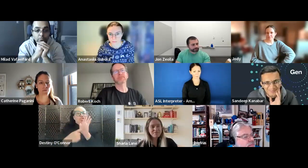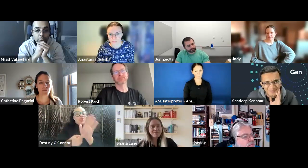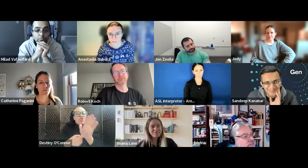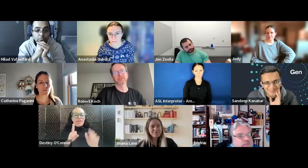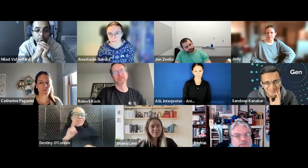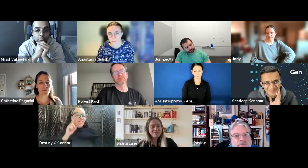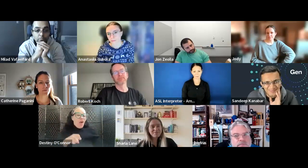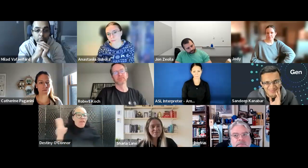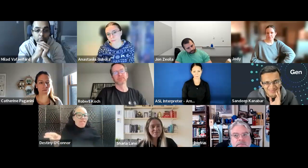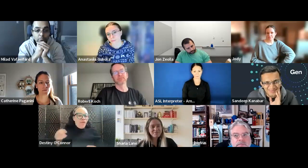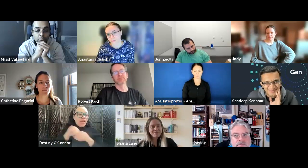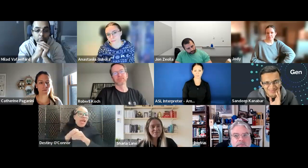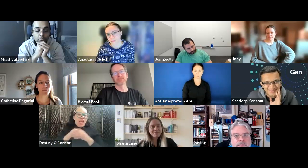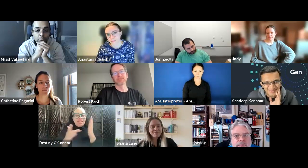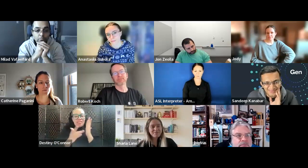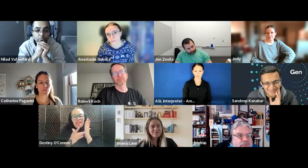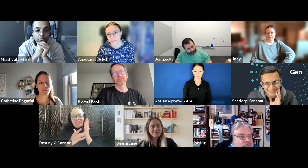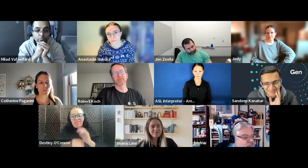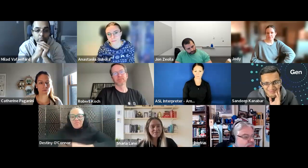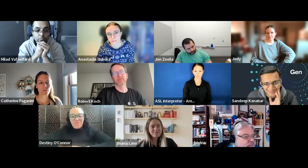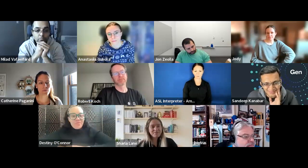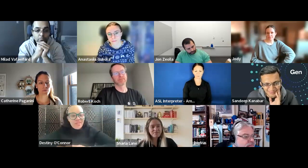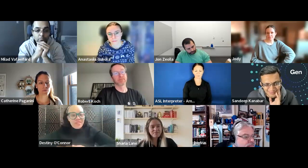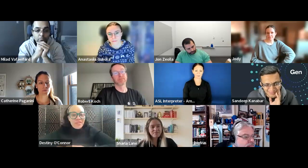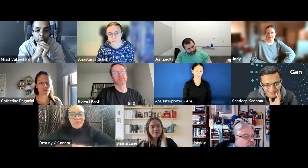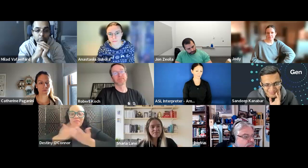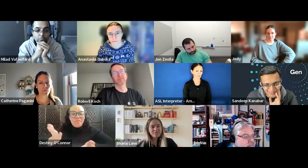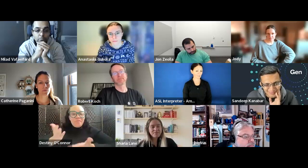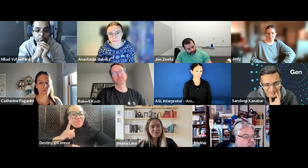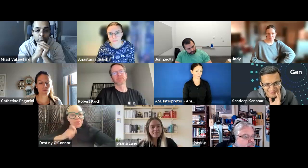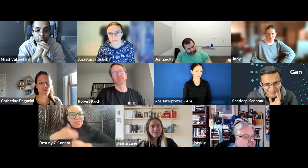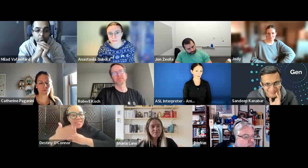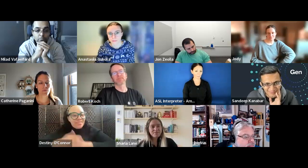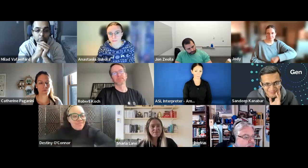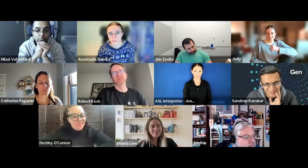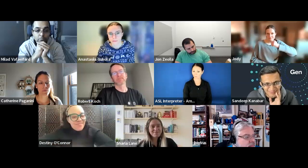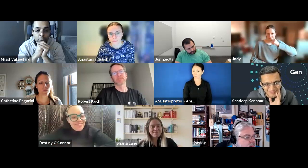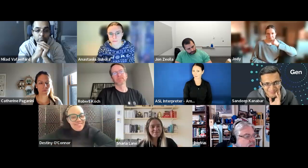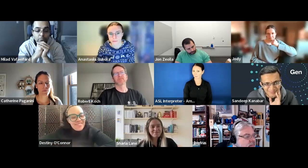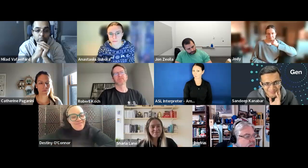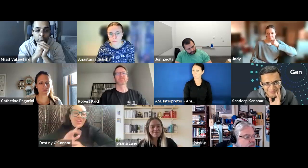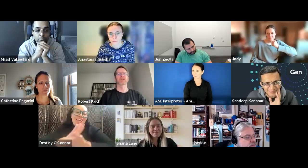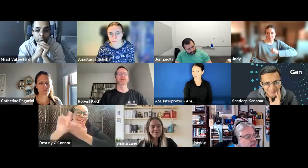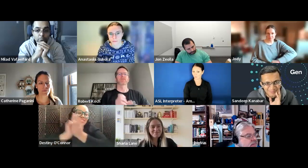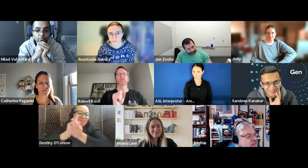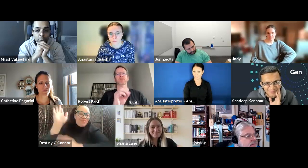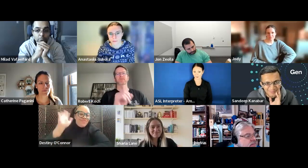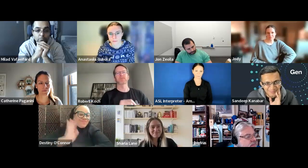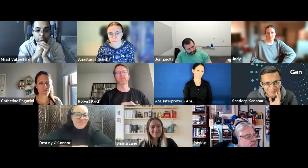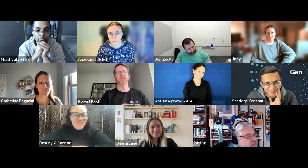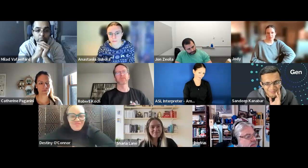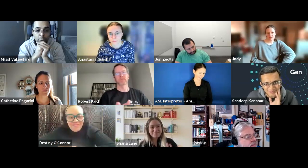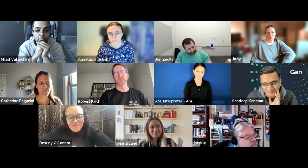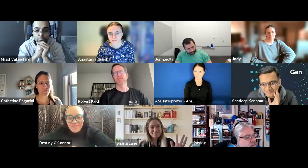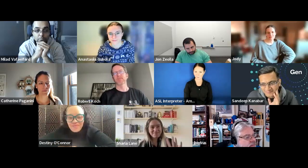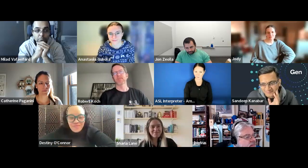I fund one of the 10 nonprofits that shows the deaf and hard of hearing in technology. And so that's who I am. So who would like to go next?